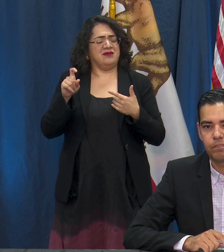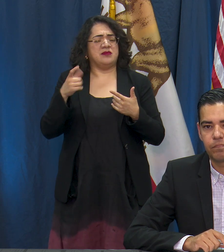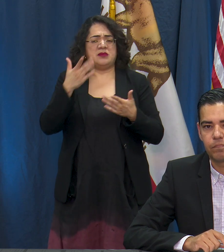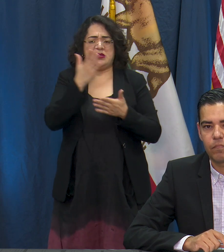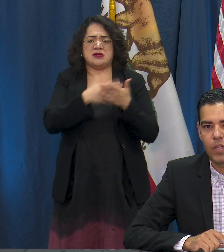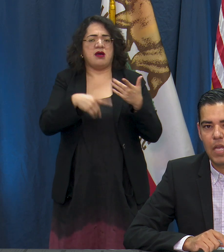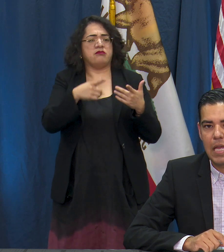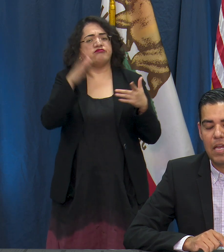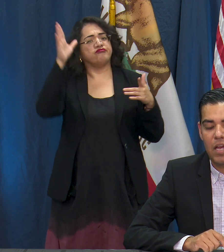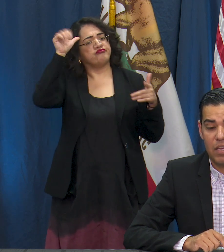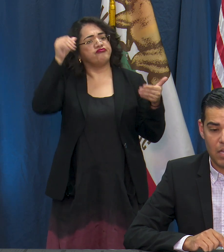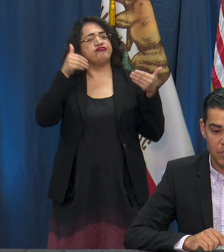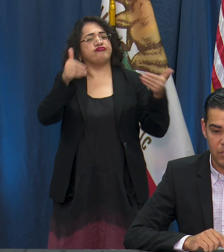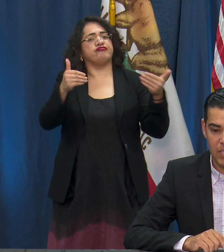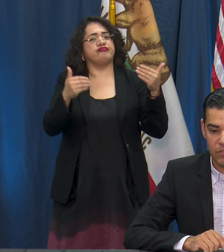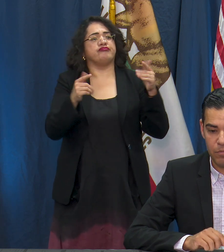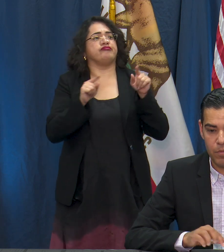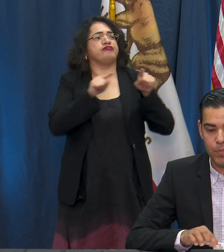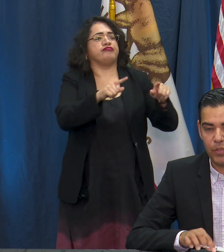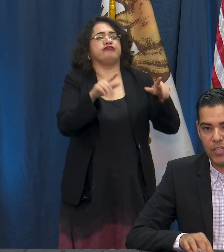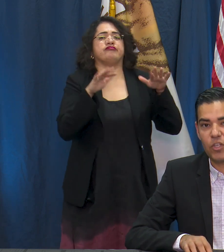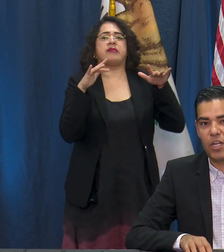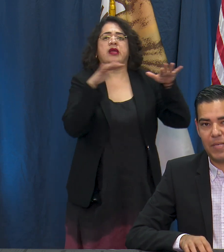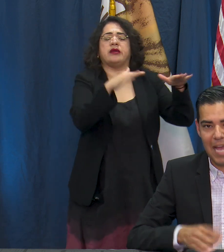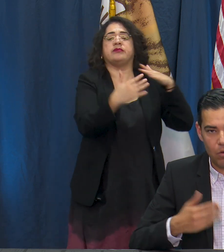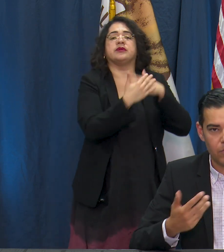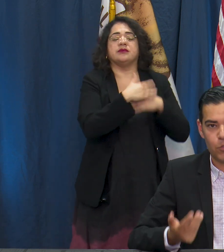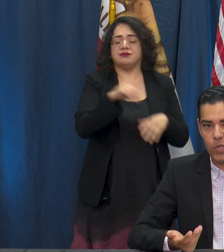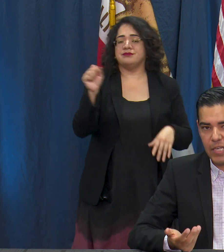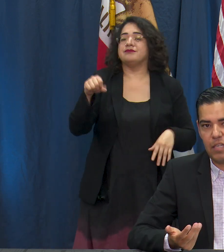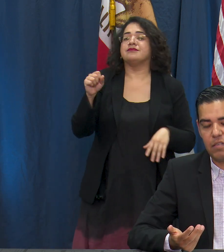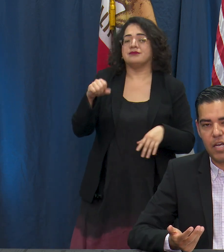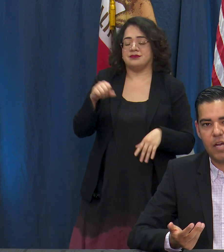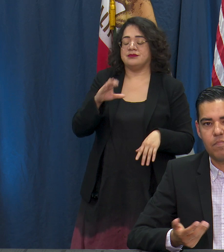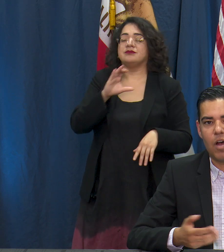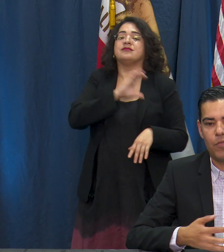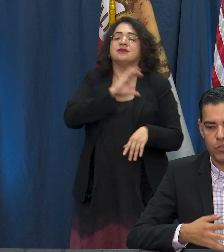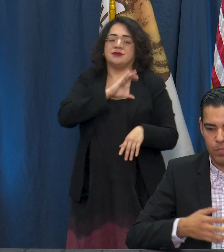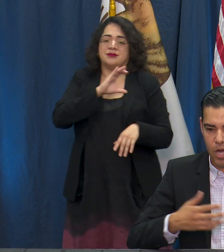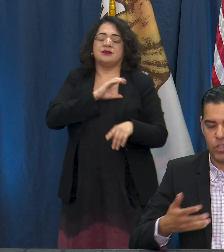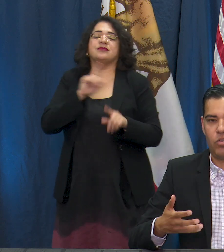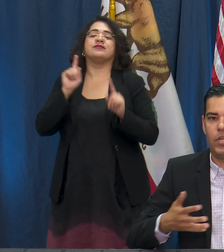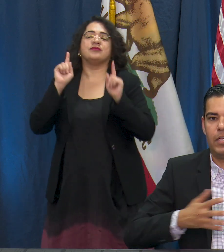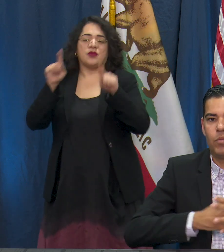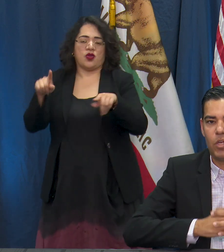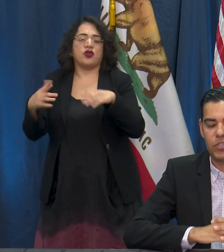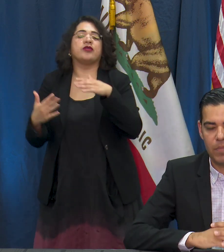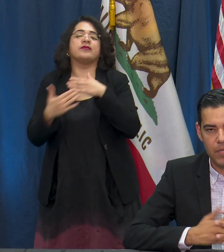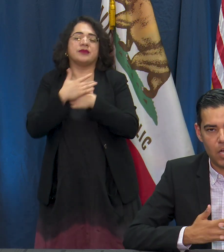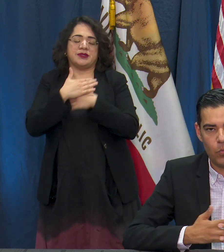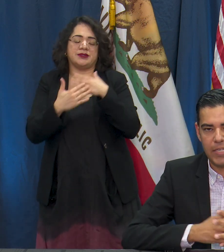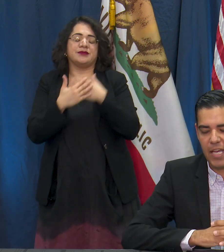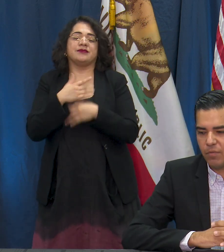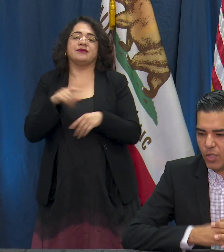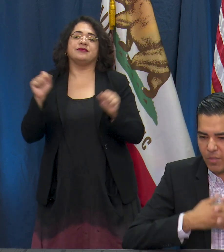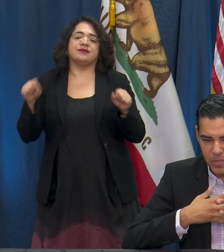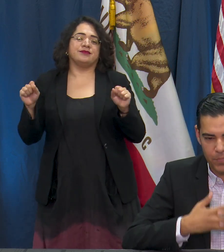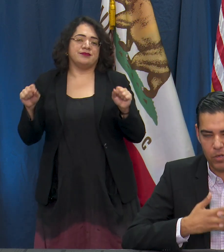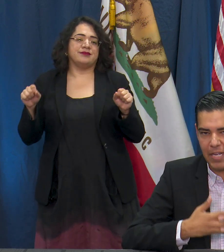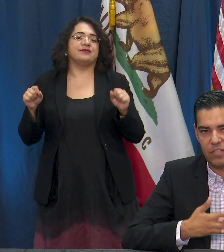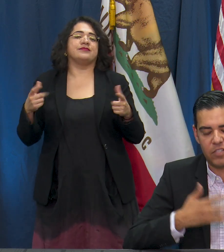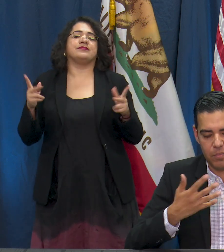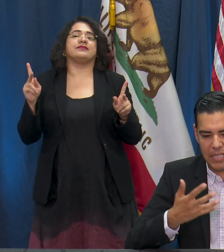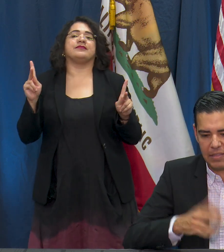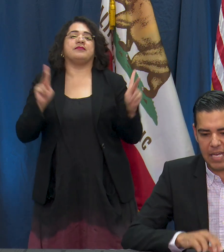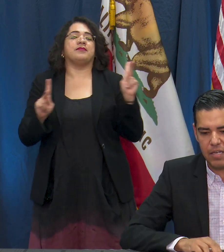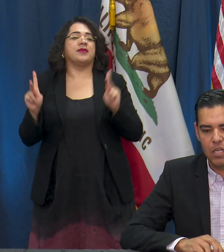the order? I mean, yes, the police are going to be out this weekend, obviously monitoring. We know it's going to be a hot weekend. We know that people